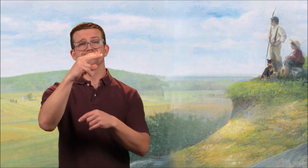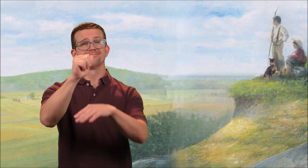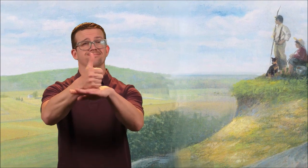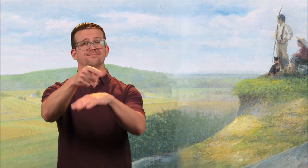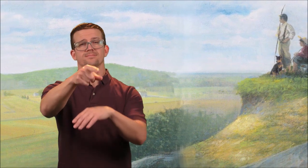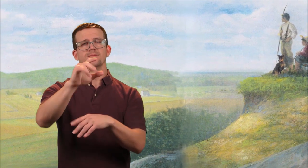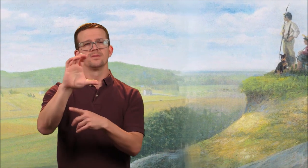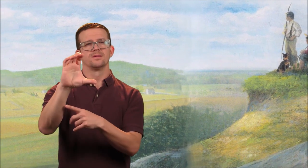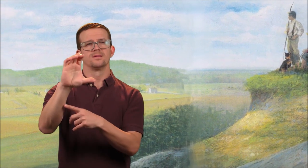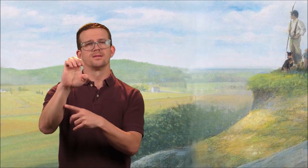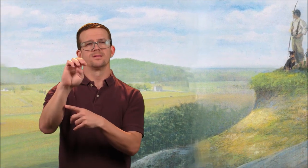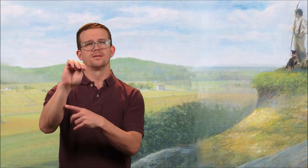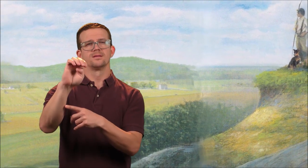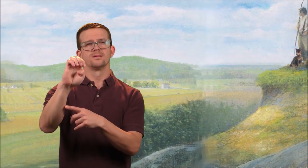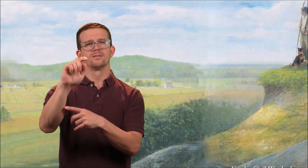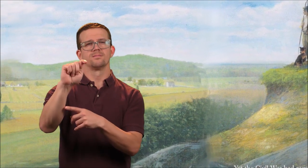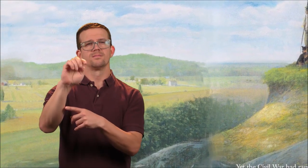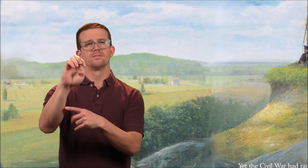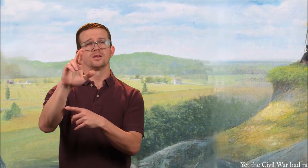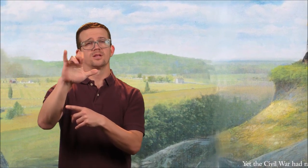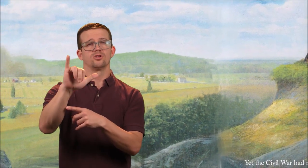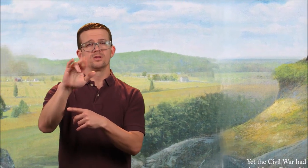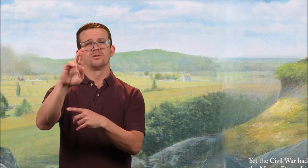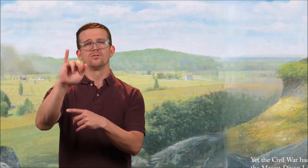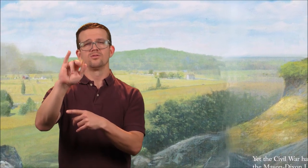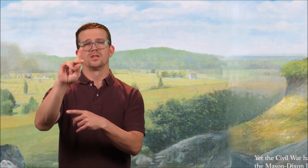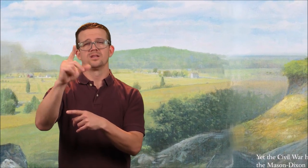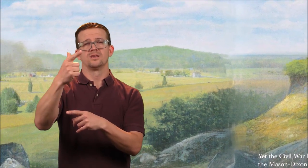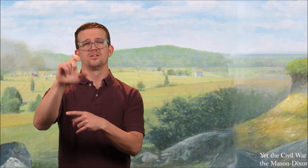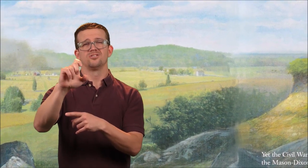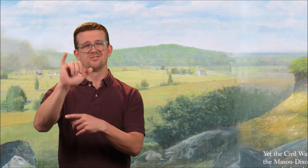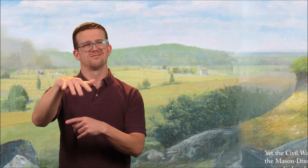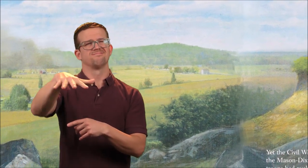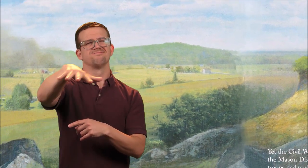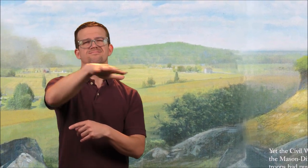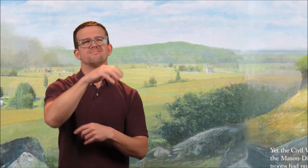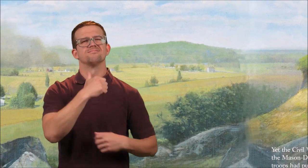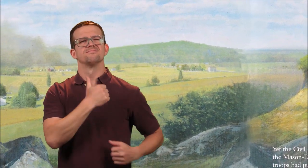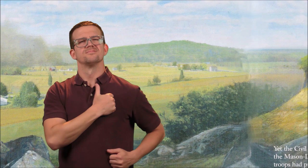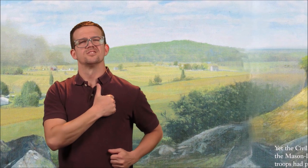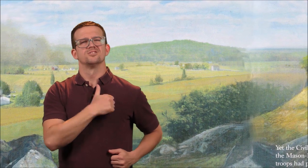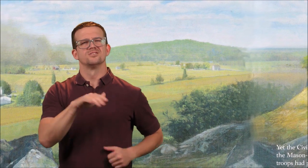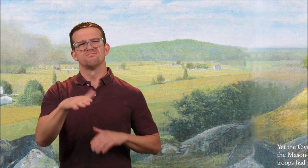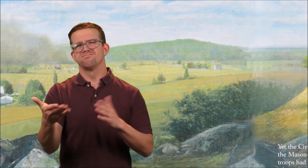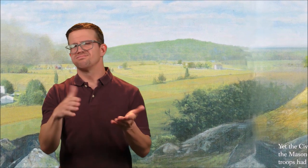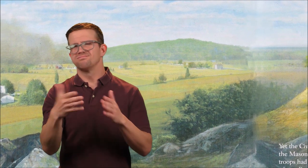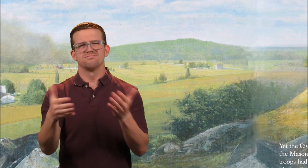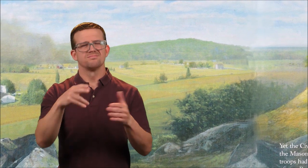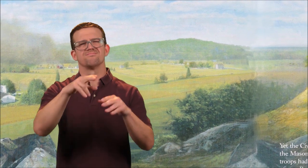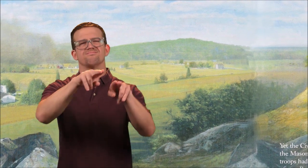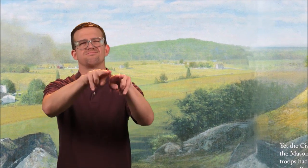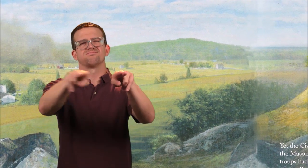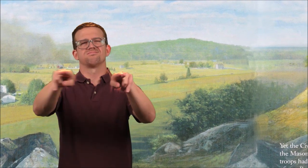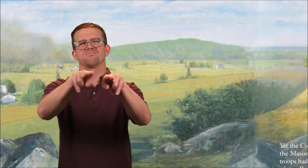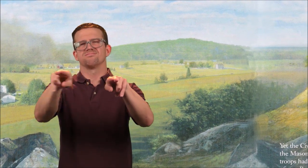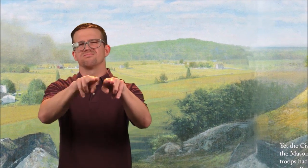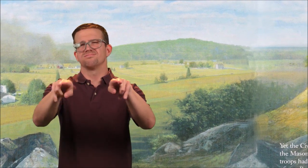One mile across from Seminary Ridge rose Cemetery Ridge, flanked by Little